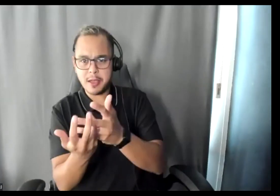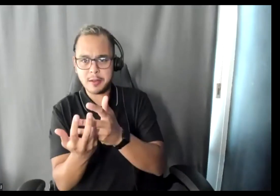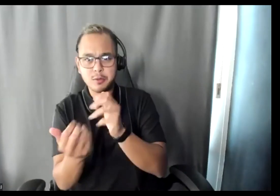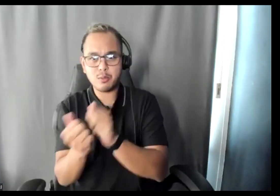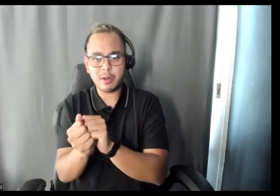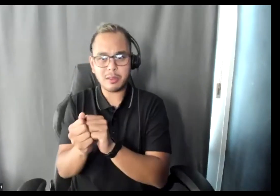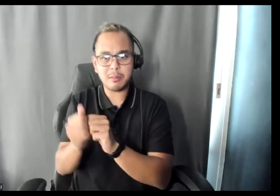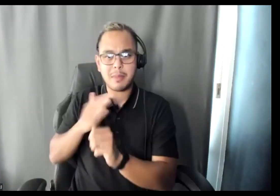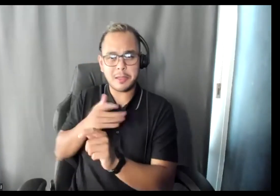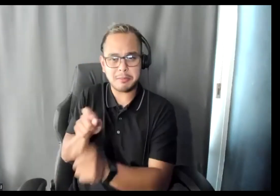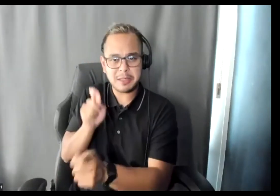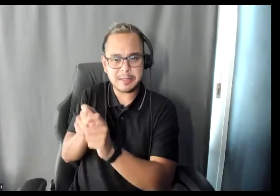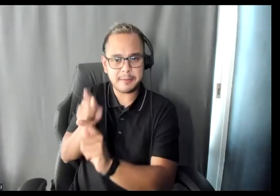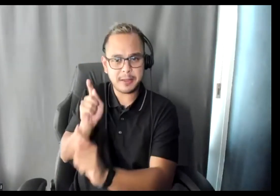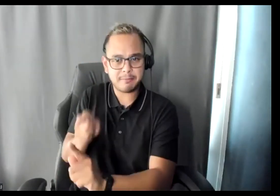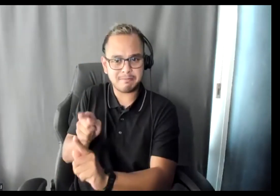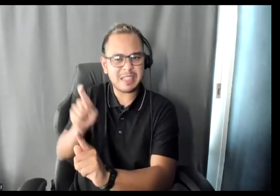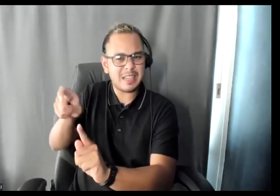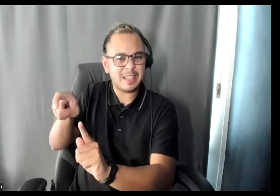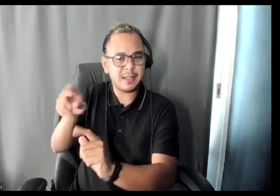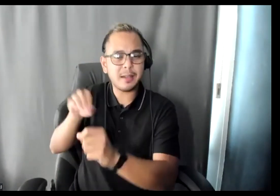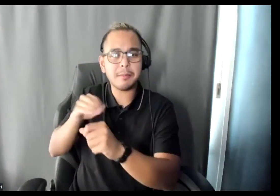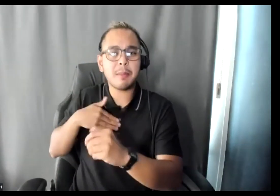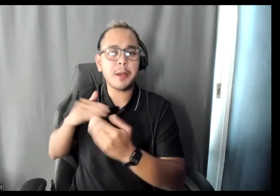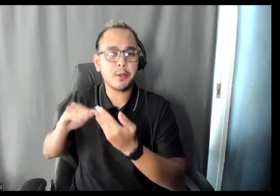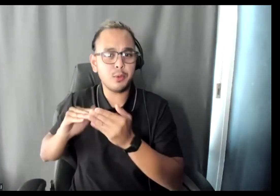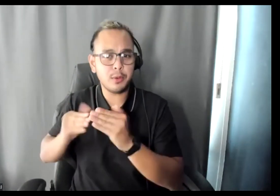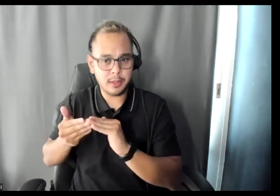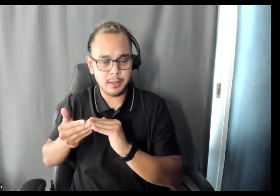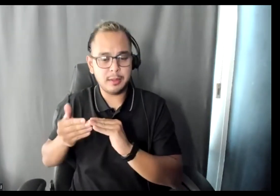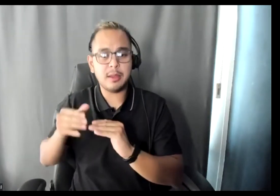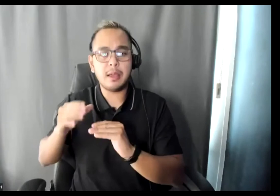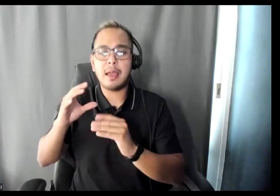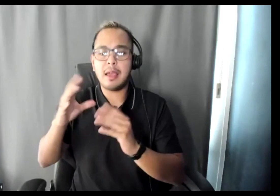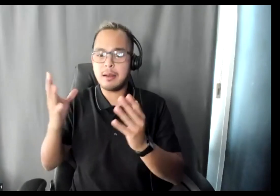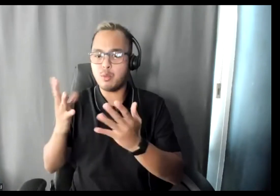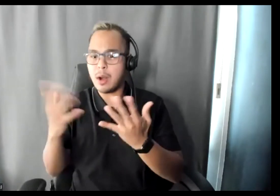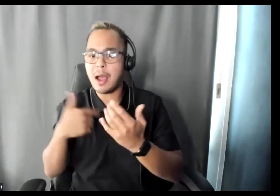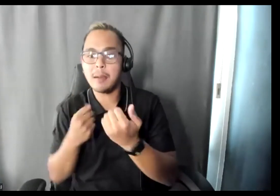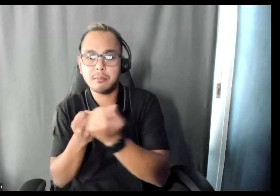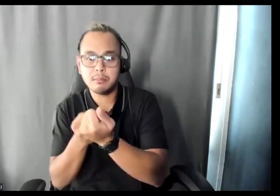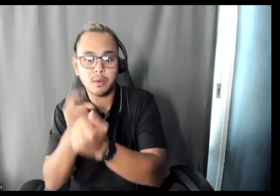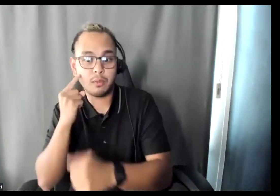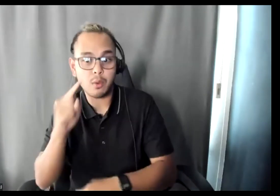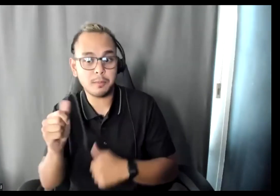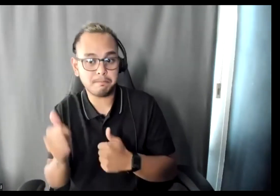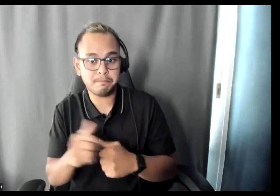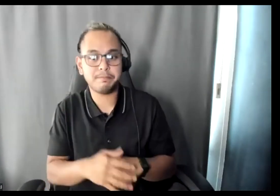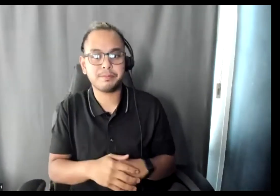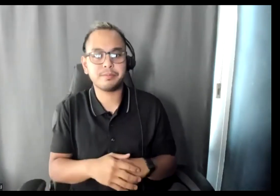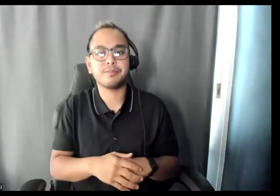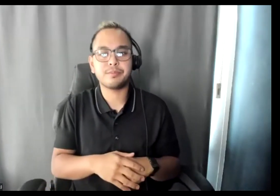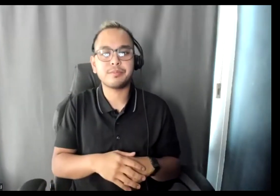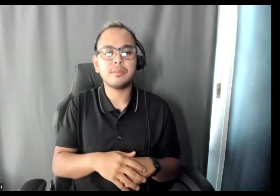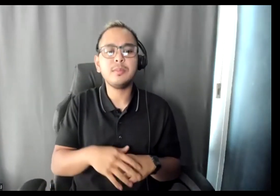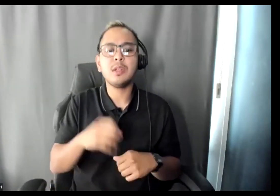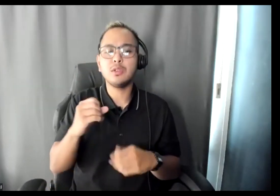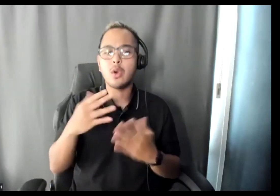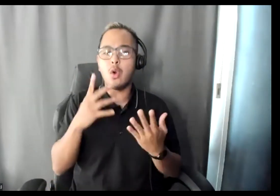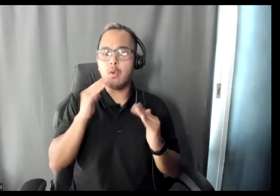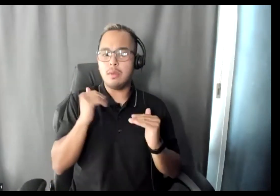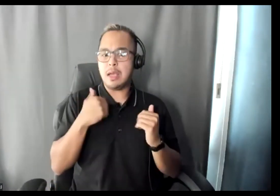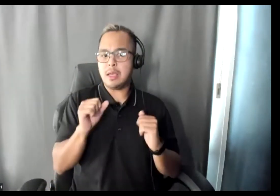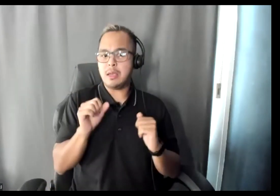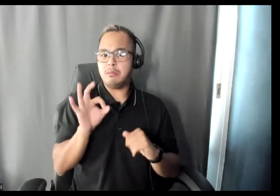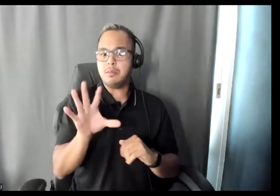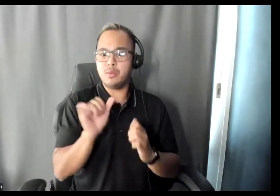very specific things that are happening in your community and the things that you're advocating for. So I wonder if you might speak to that, and probably both